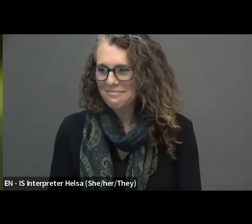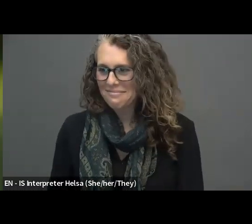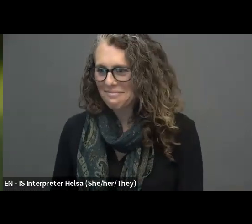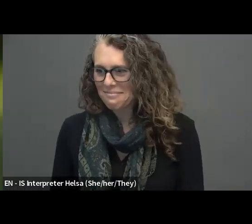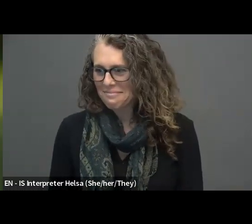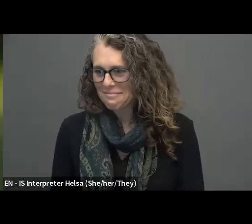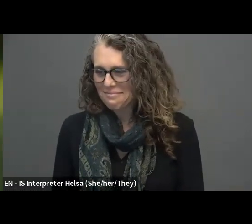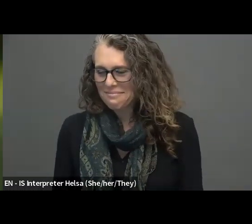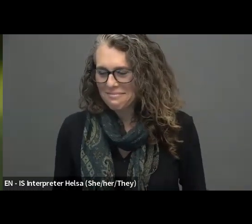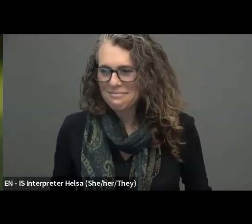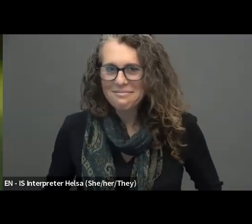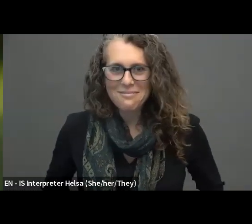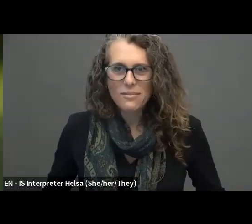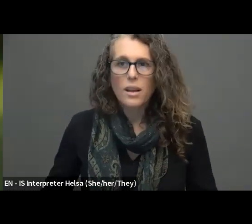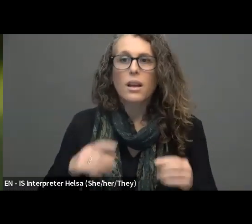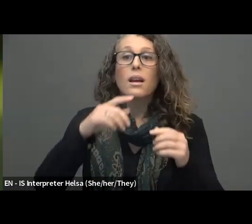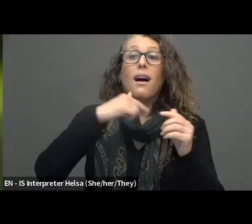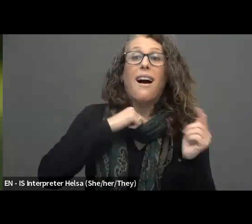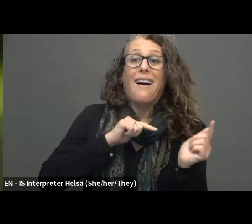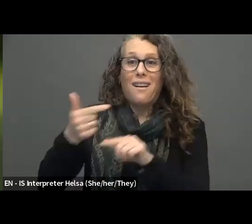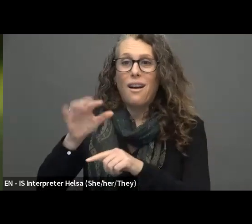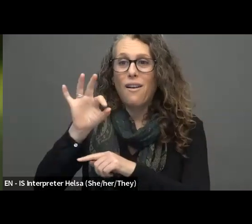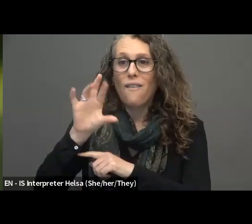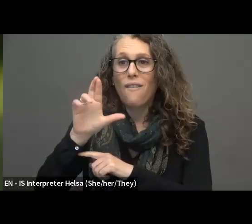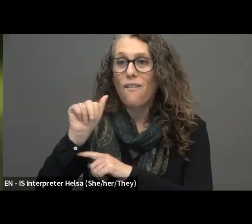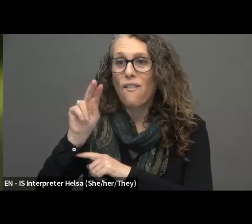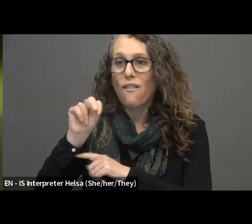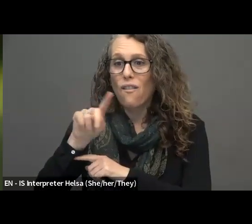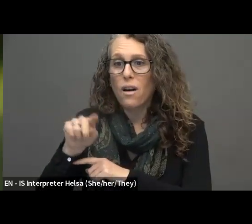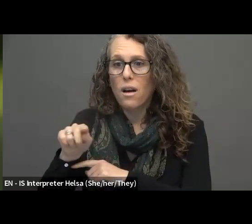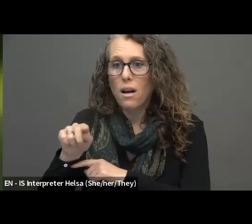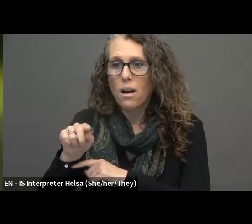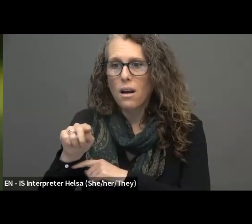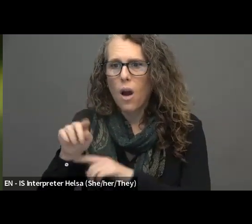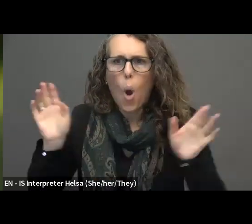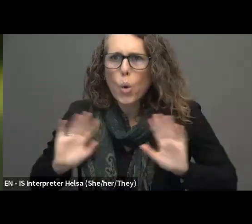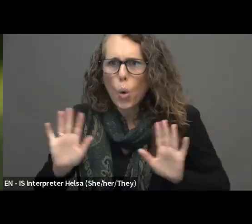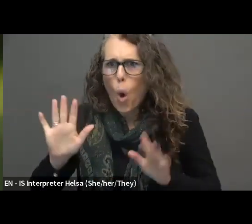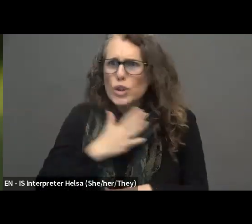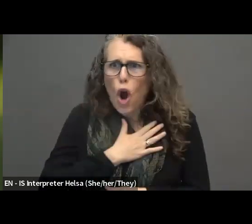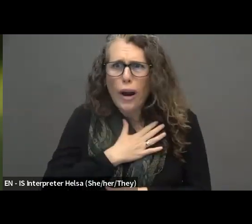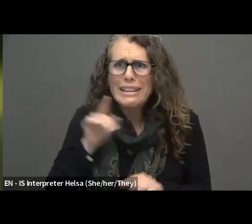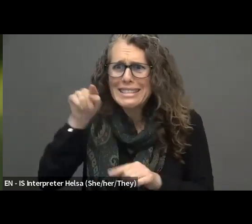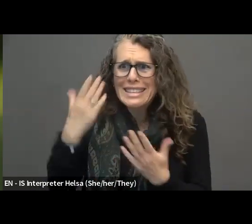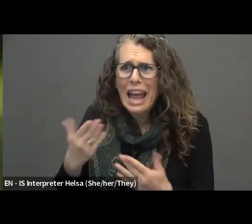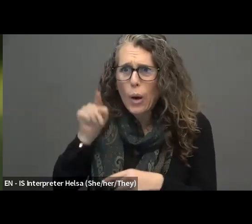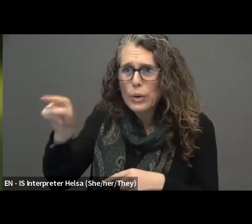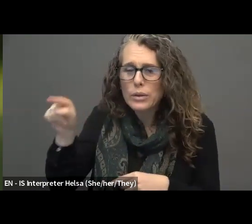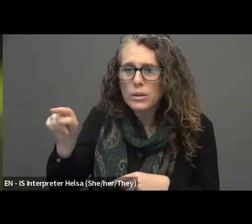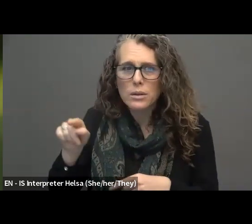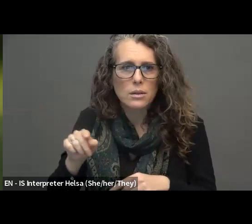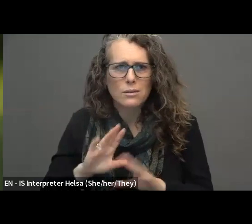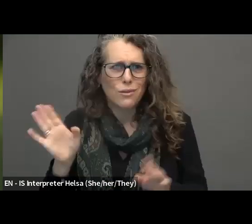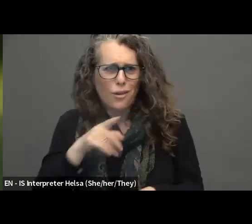Yes, before I hand over to Franz, so Wrong slide. basically, no, Franz, sorry, it's yours. Your part. No, Sorry. it's the wrong